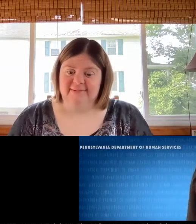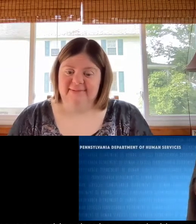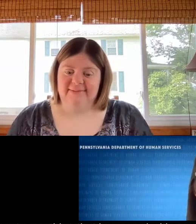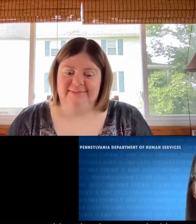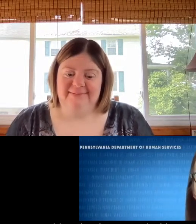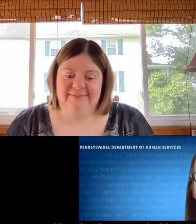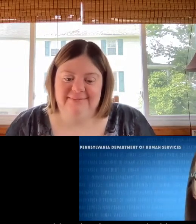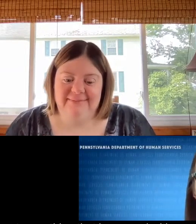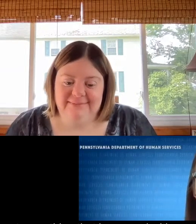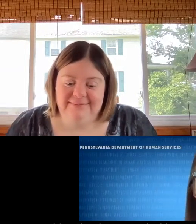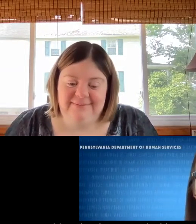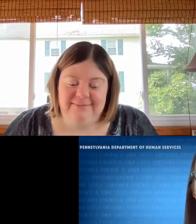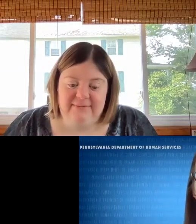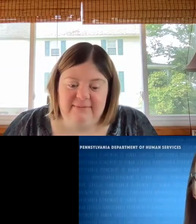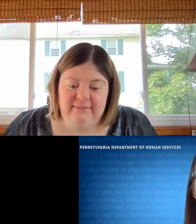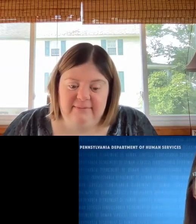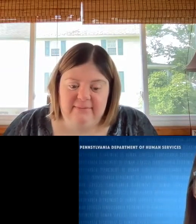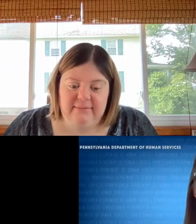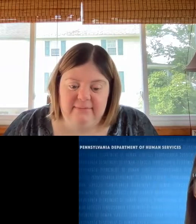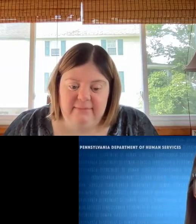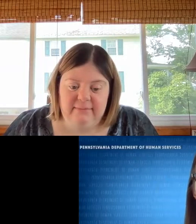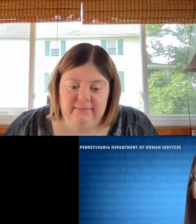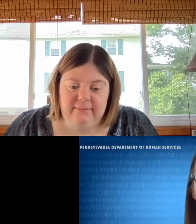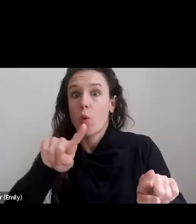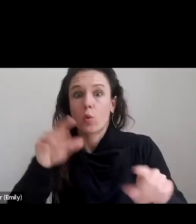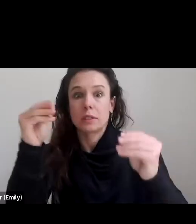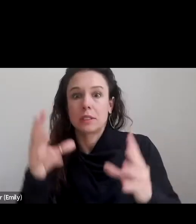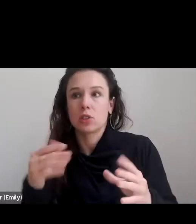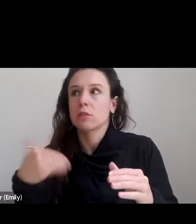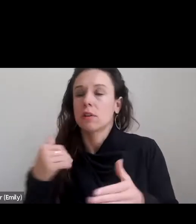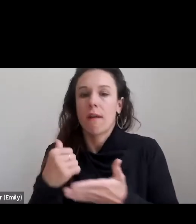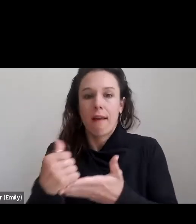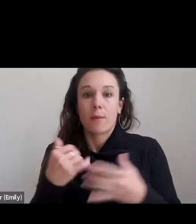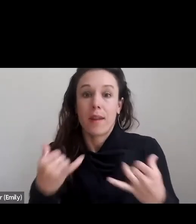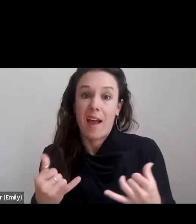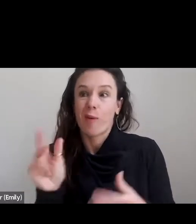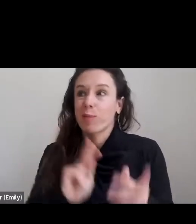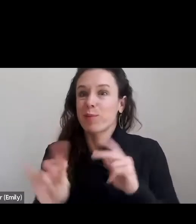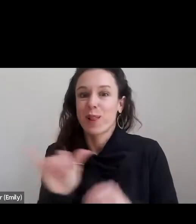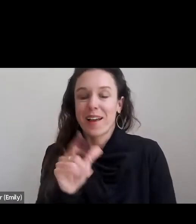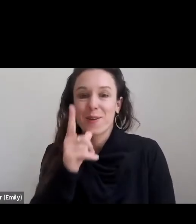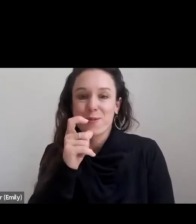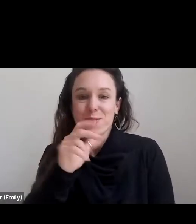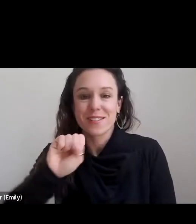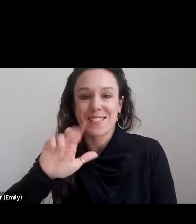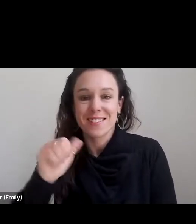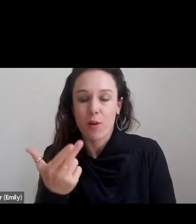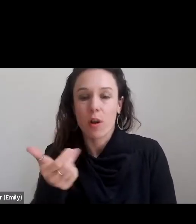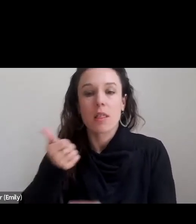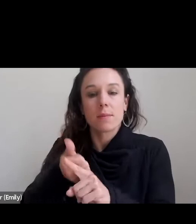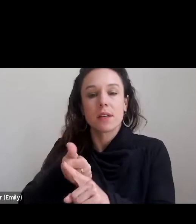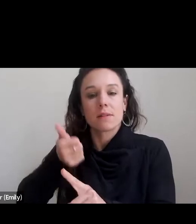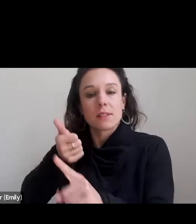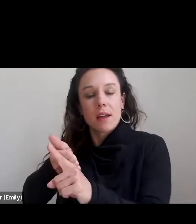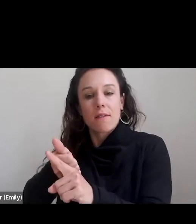terms of the pandemic response, those teachers helped me. And those teachers were certainly people like Sarah. Teachers were self-advocates and family